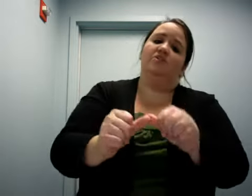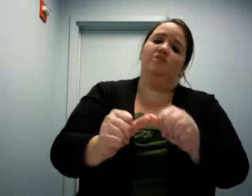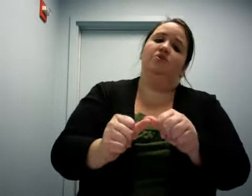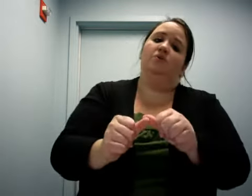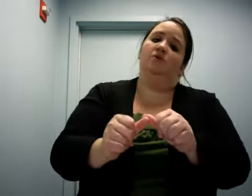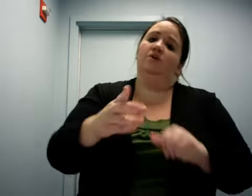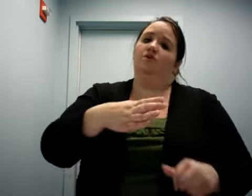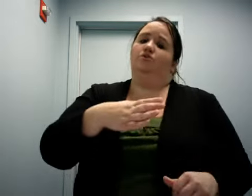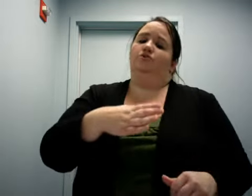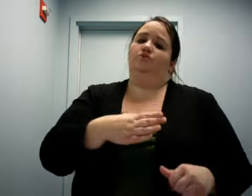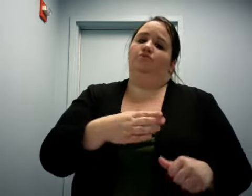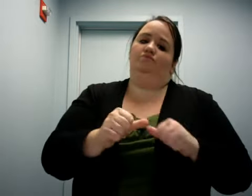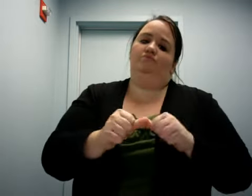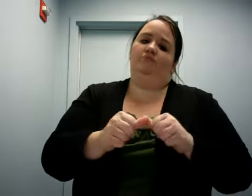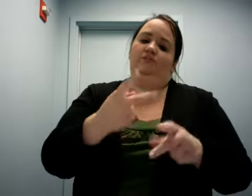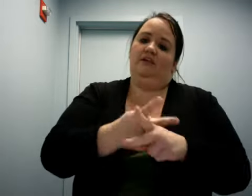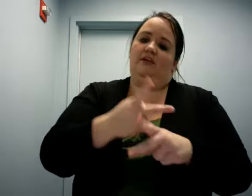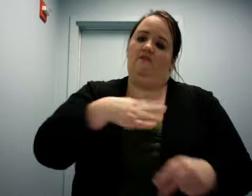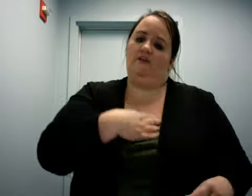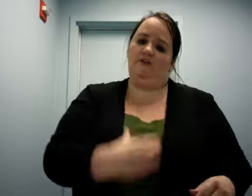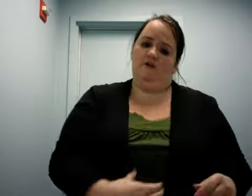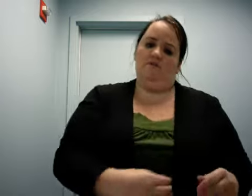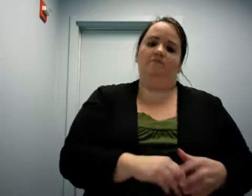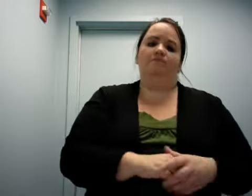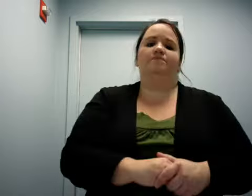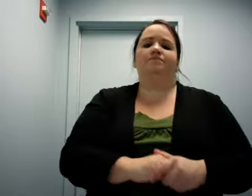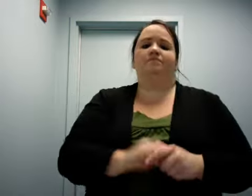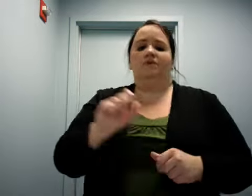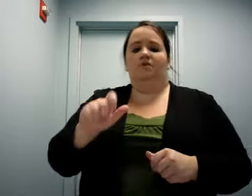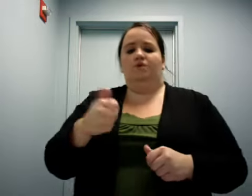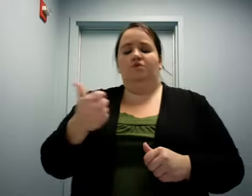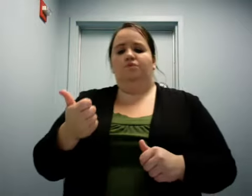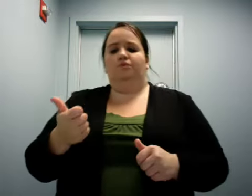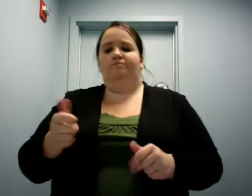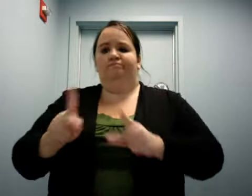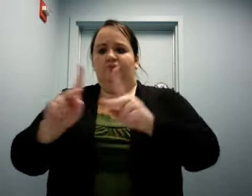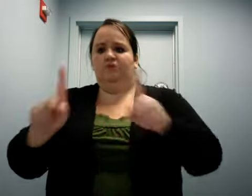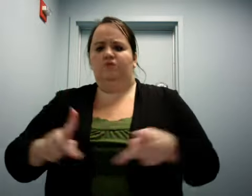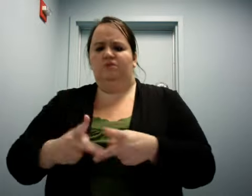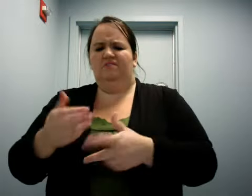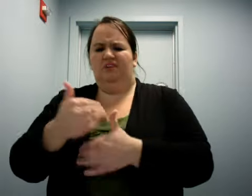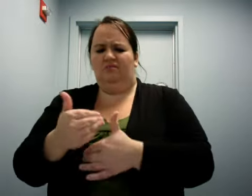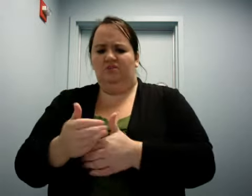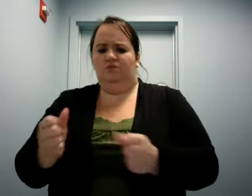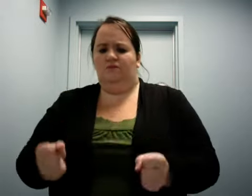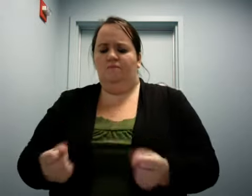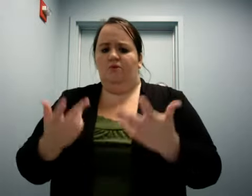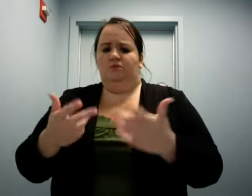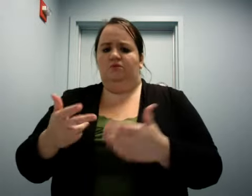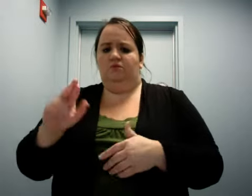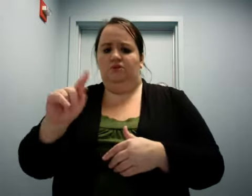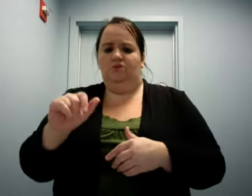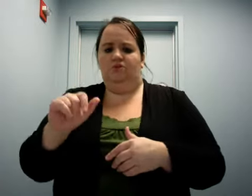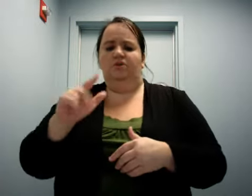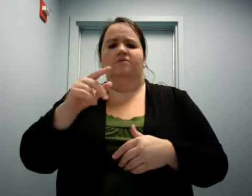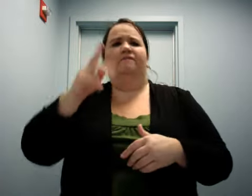am home I'm confronted with the usual sources of irritation for most Nigerians, our failed infrastructure, our failed government, but